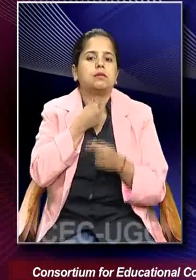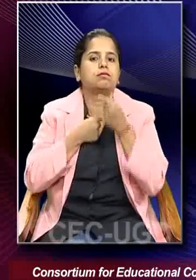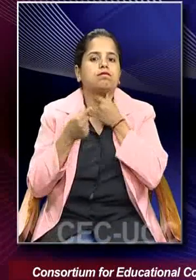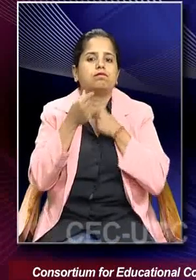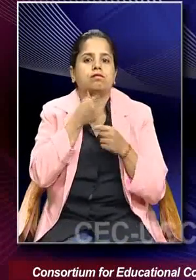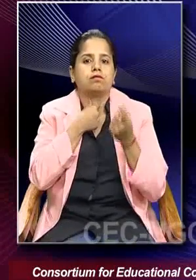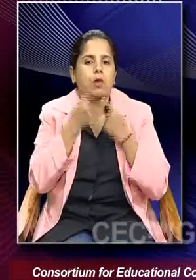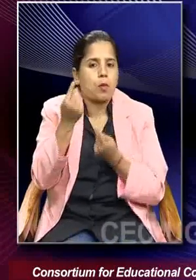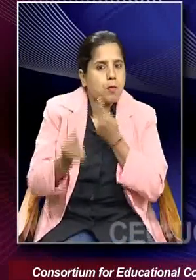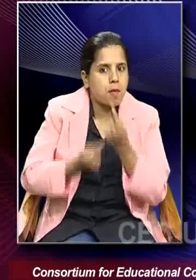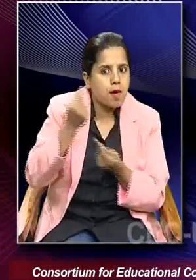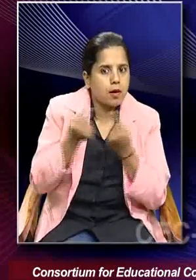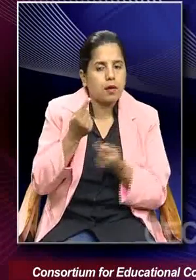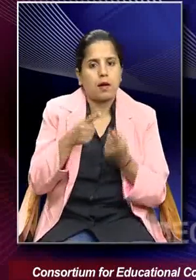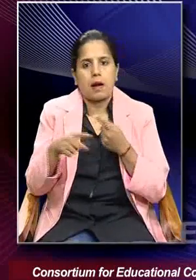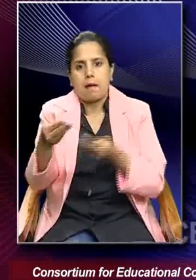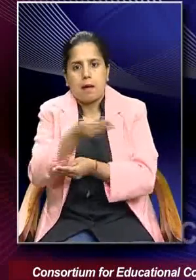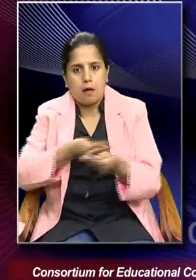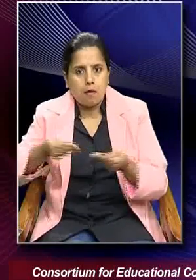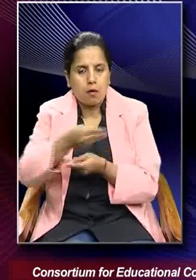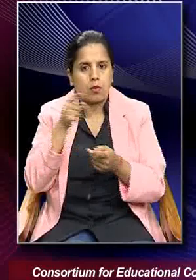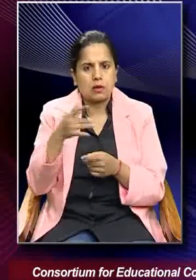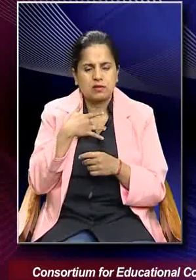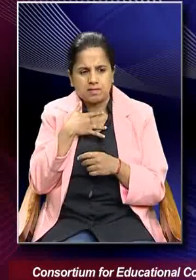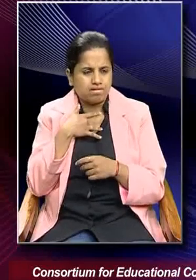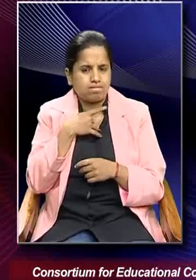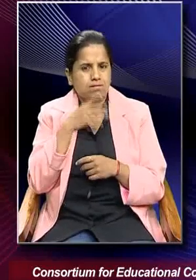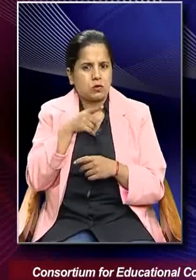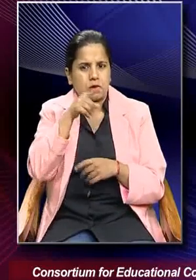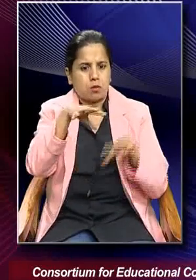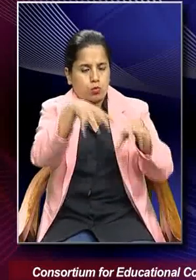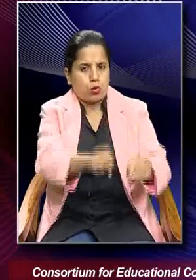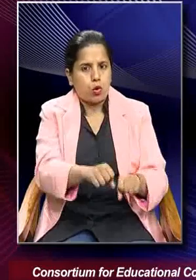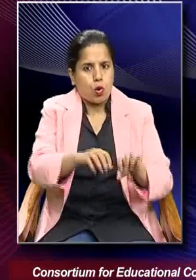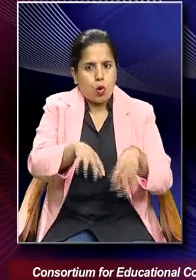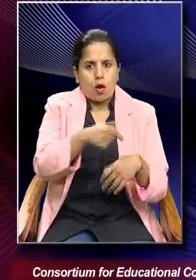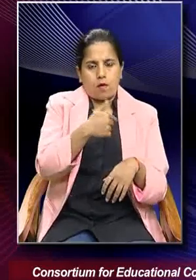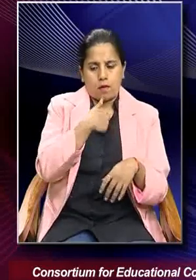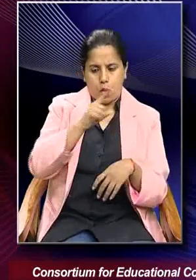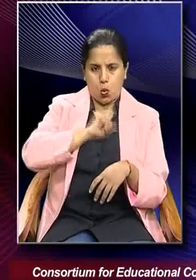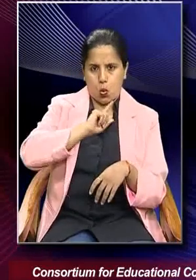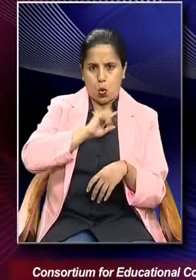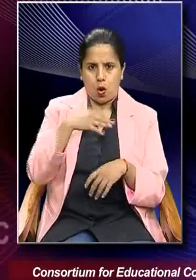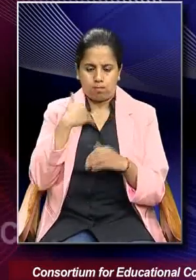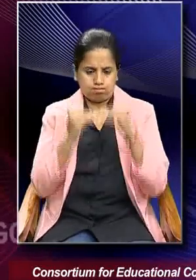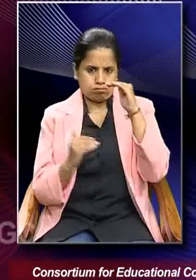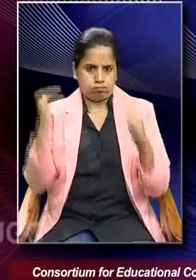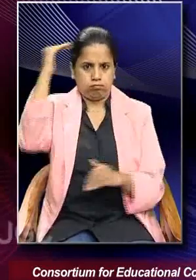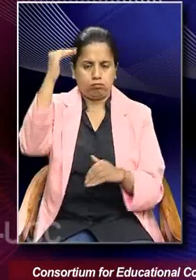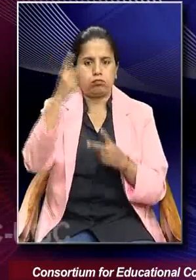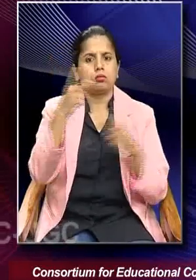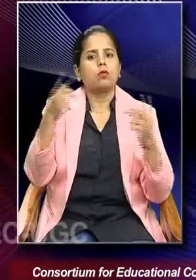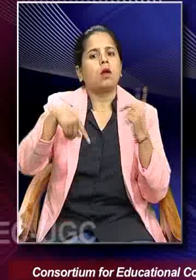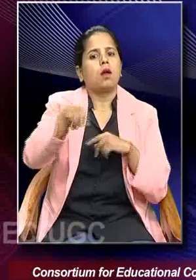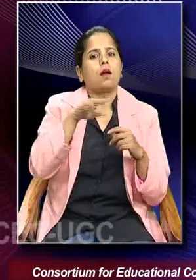through political economy, it comes through possession and hegemony and the supremacy which